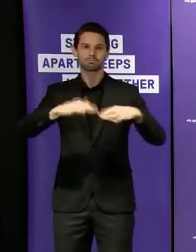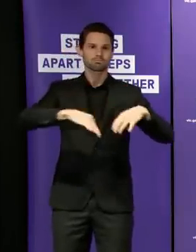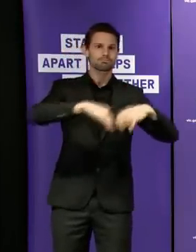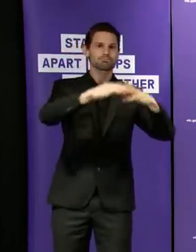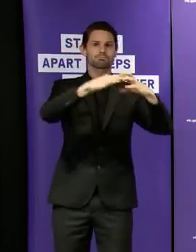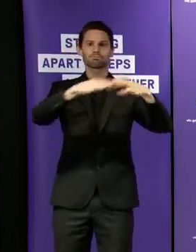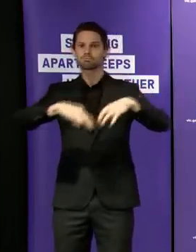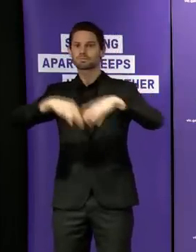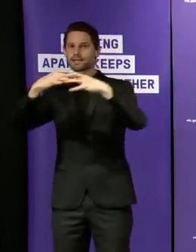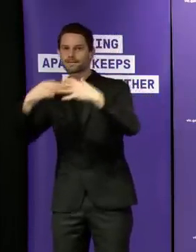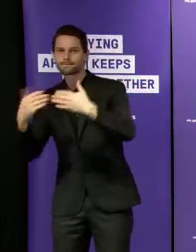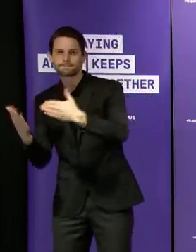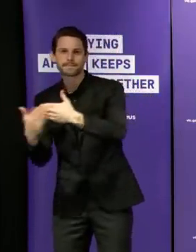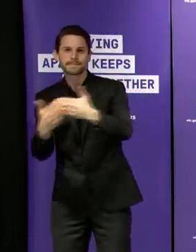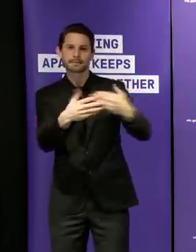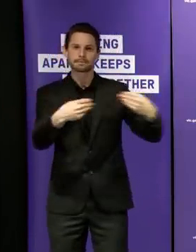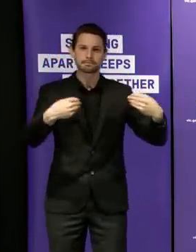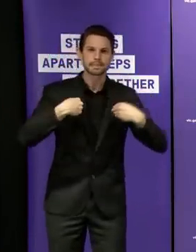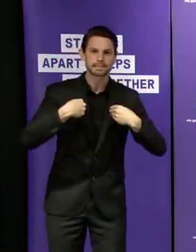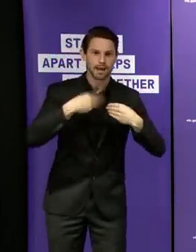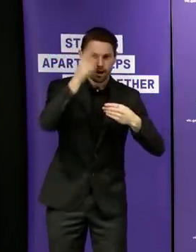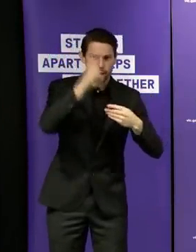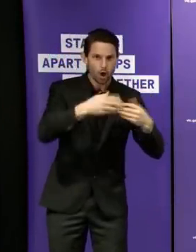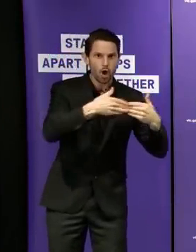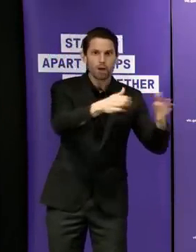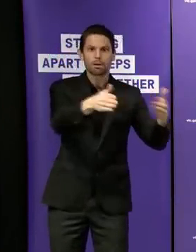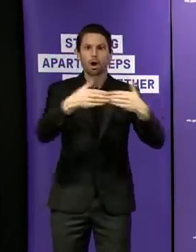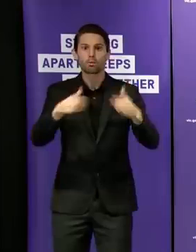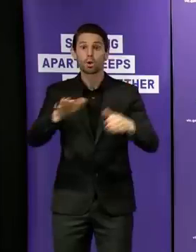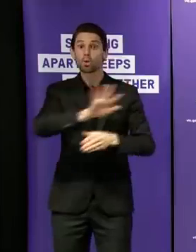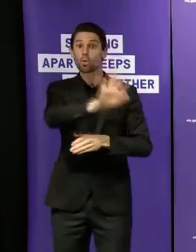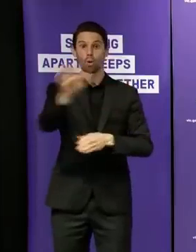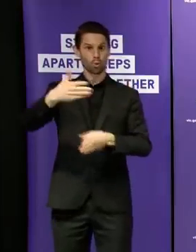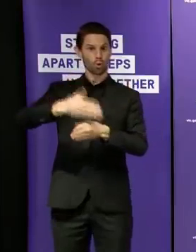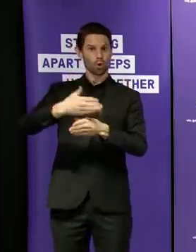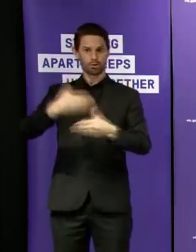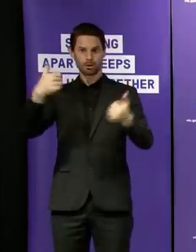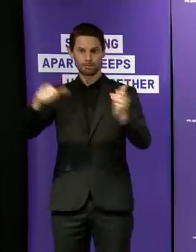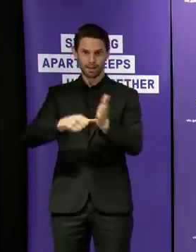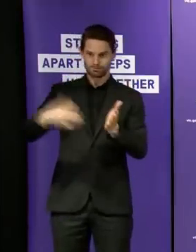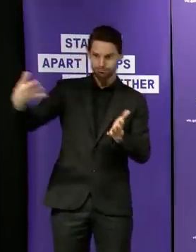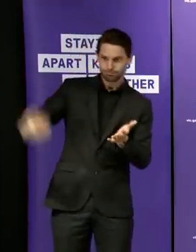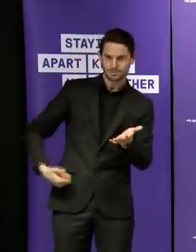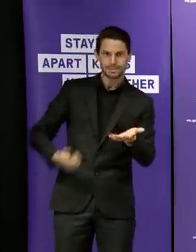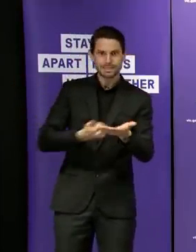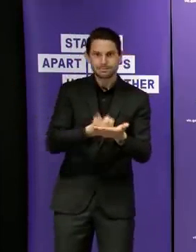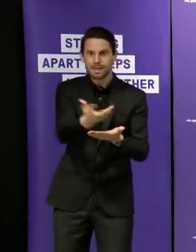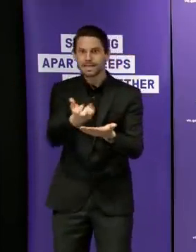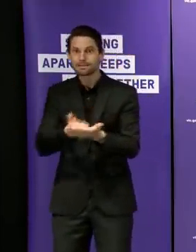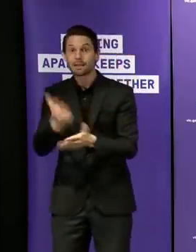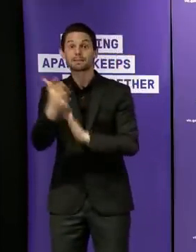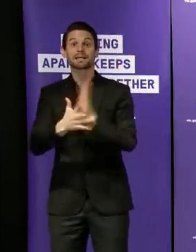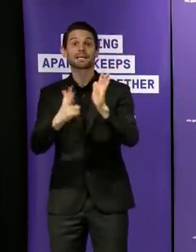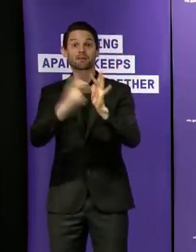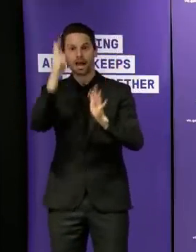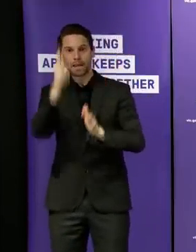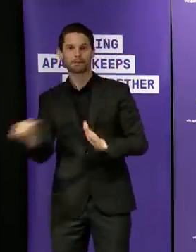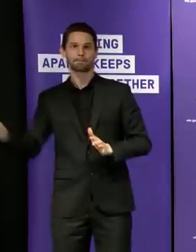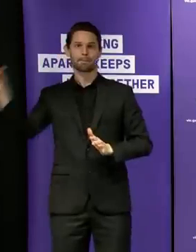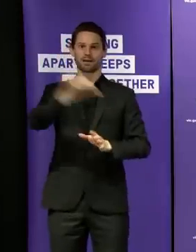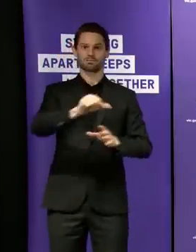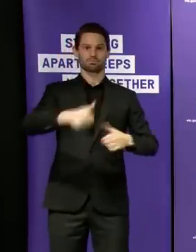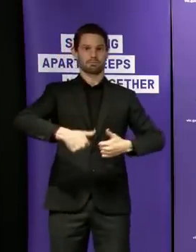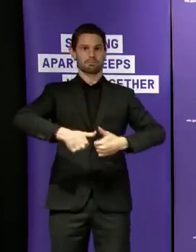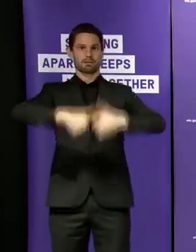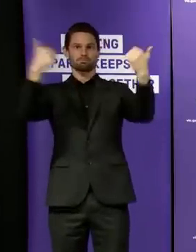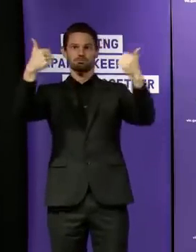state, individuals, families, communities, the economy is stronger than it's ever been. You've got to get the